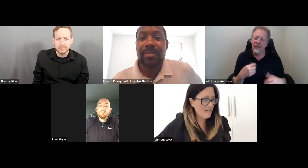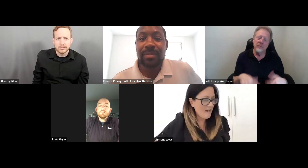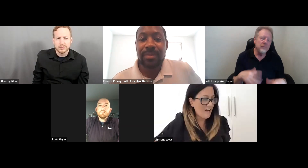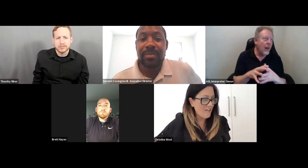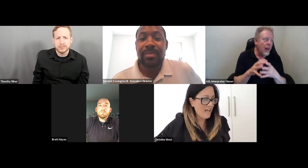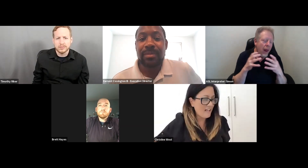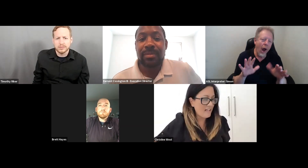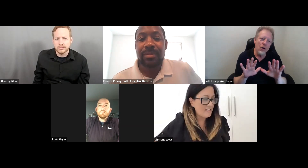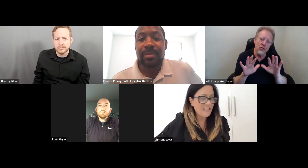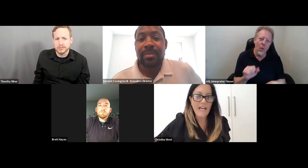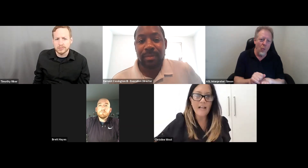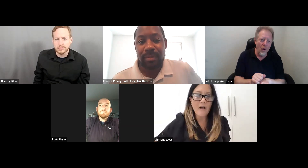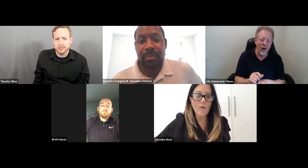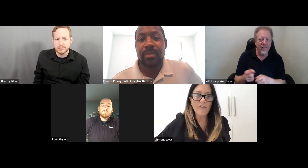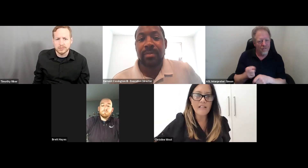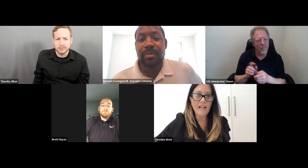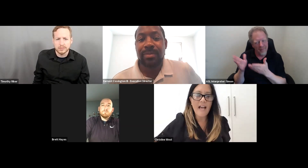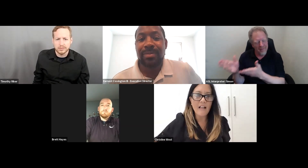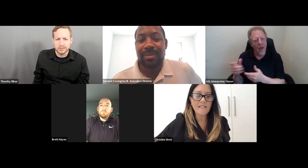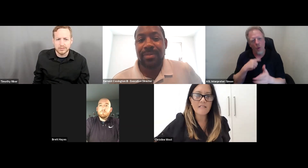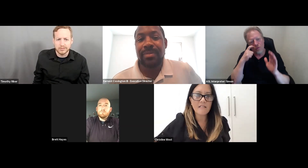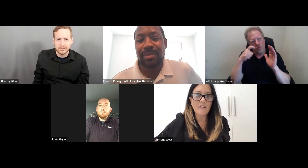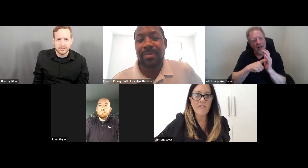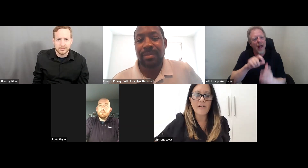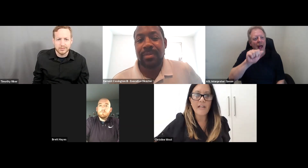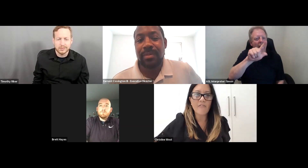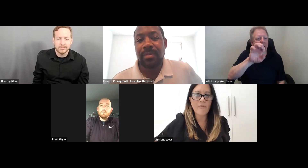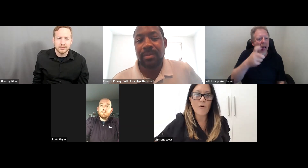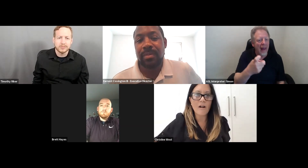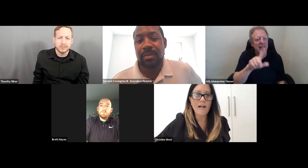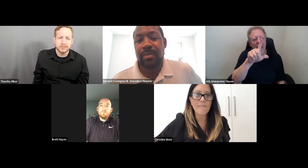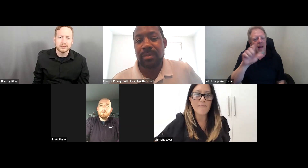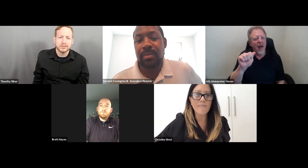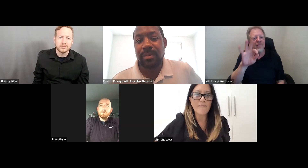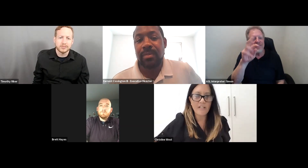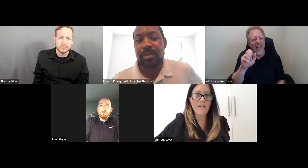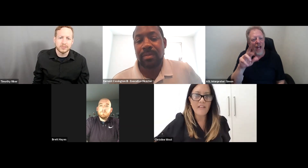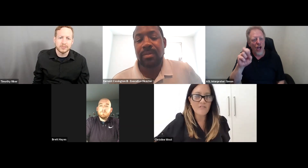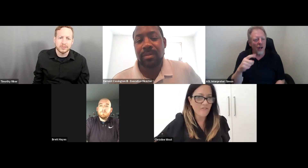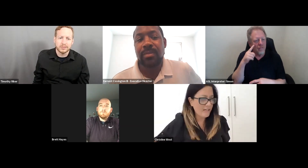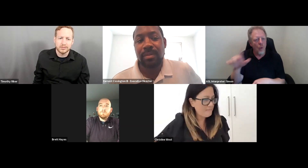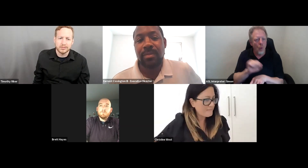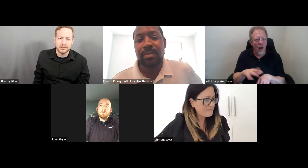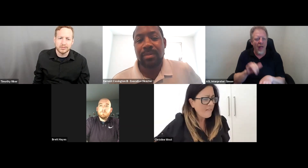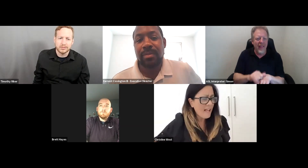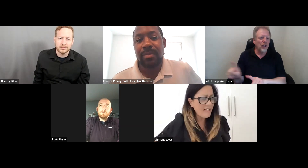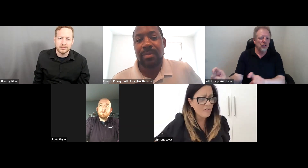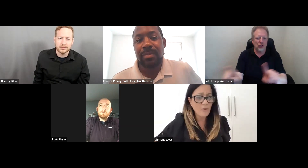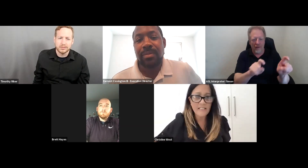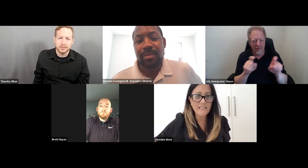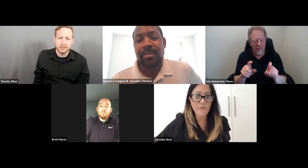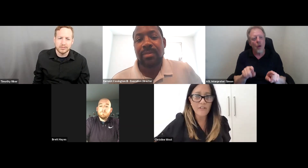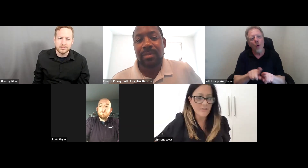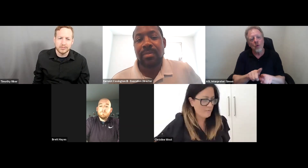work on that end. And again, I want to recognize Alex LaFerriere for working on that survey, and